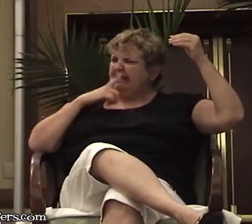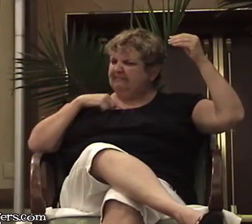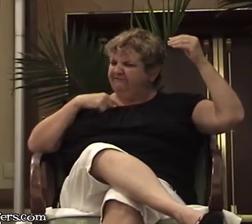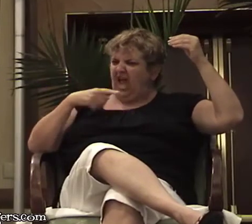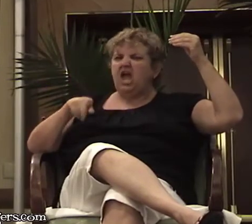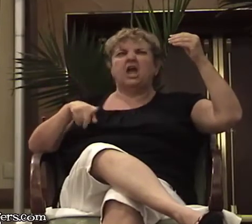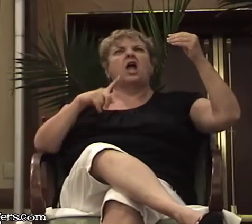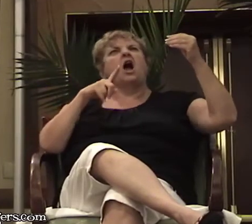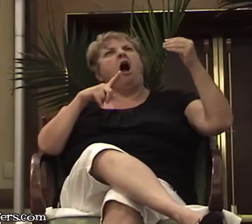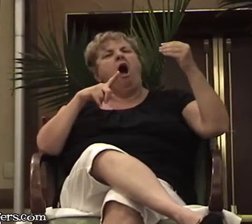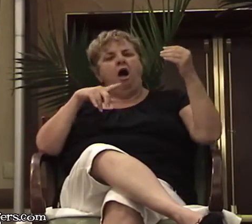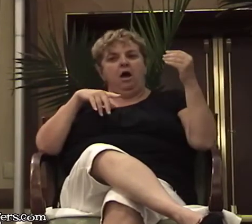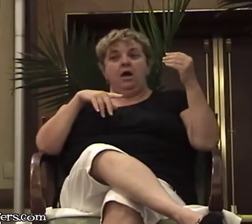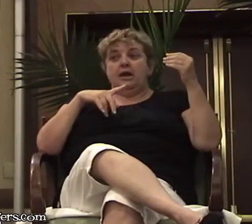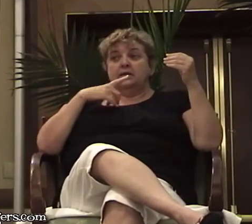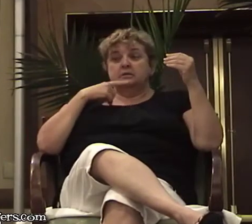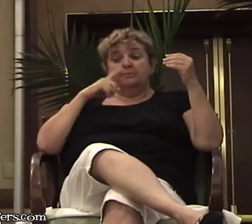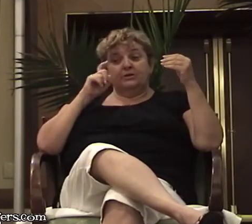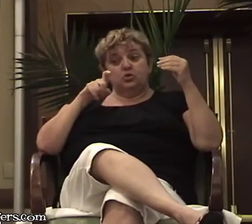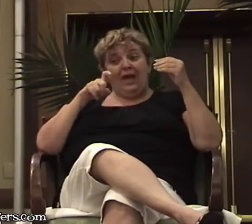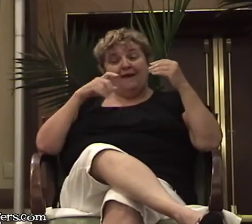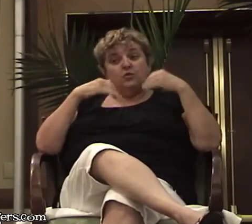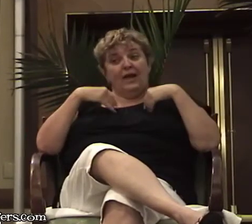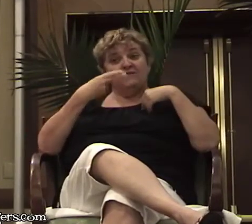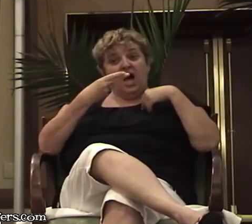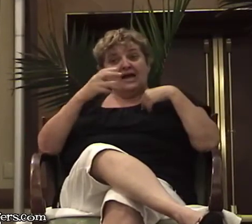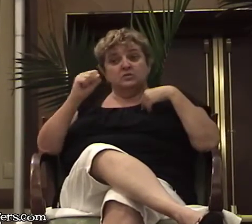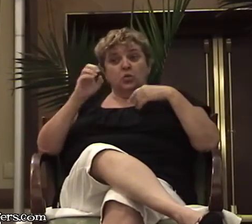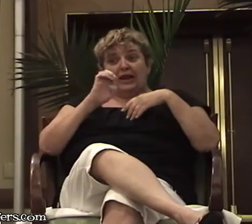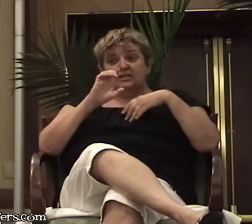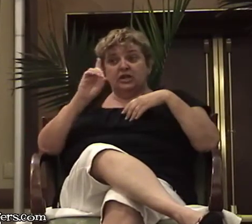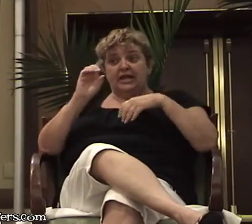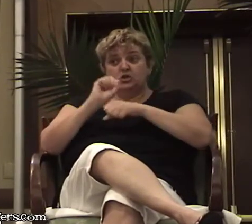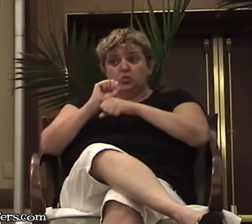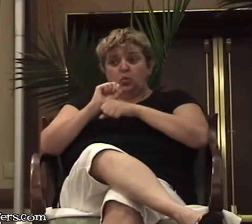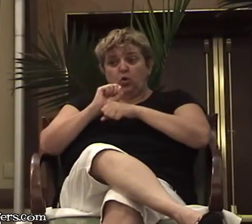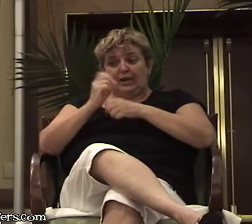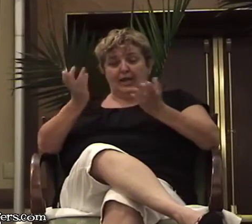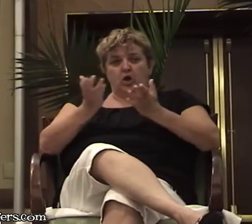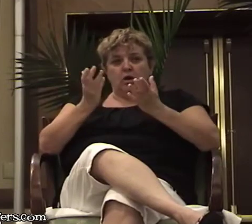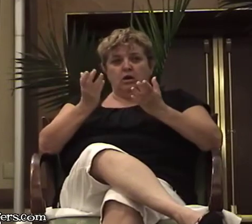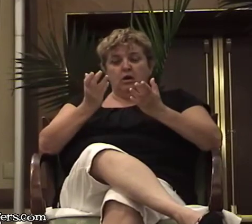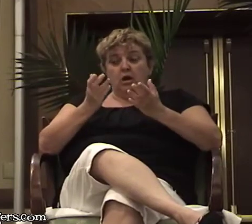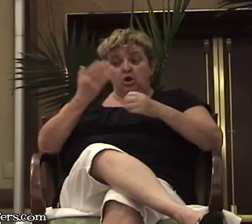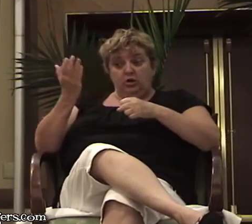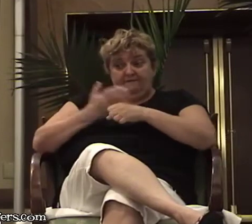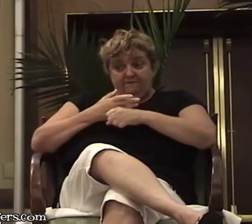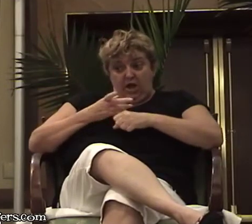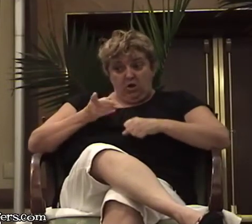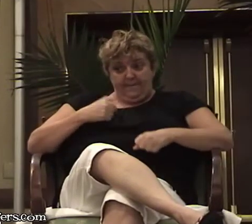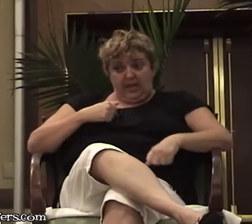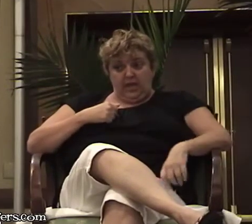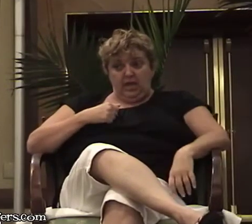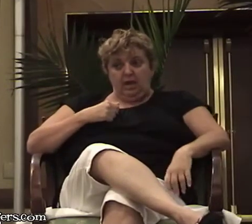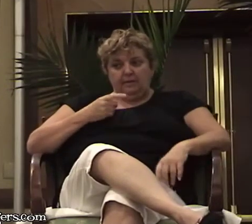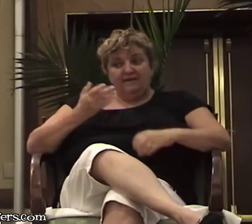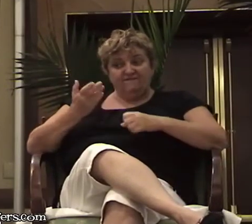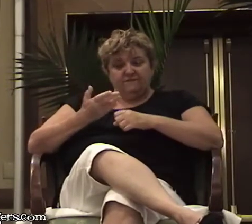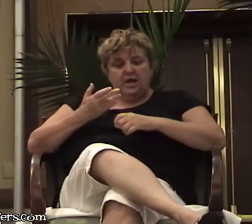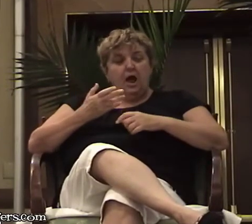But he said, you got to have a high school education to work here. And I said, are you going to fire me? He said, no, I'll give you 6 months to get it. So I'm sitting in my